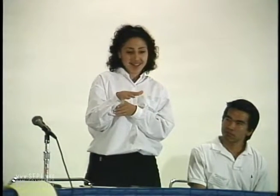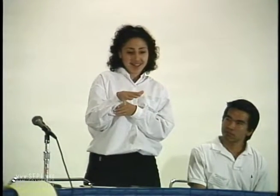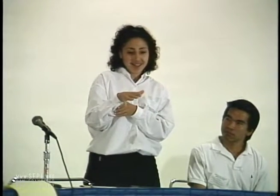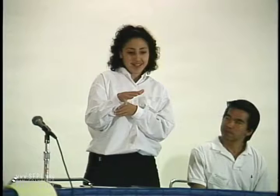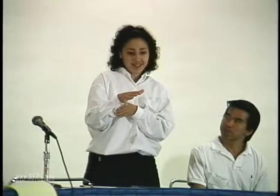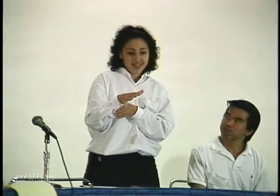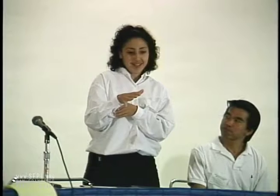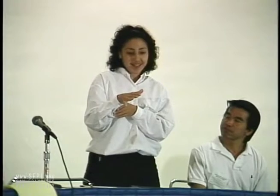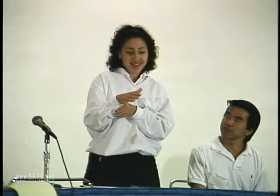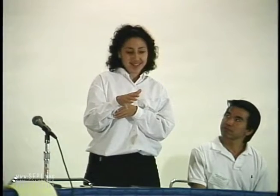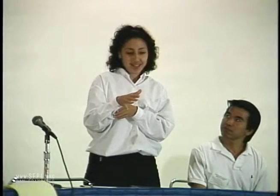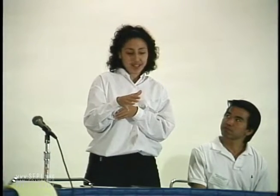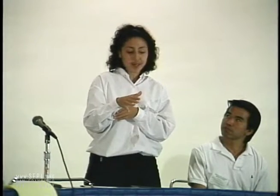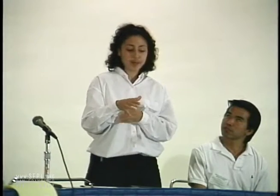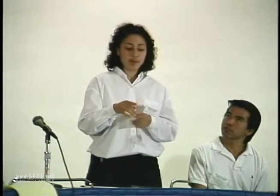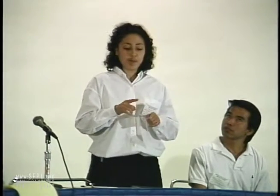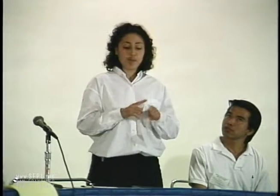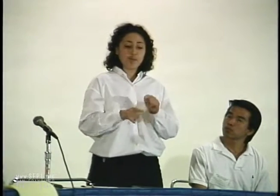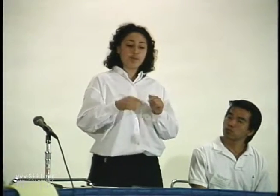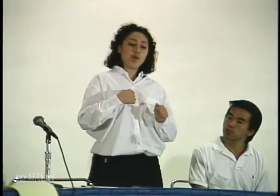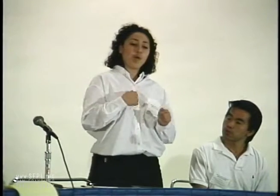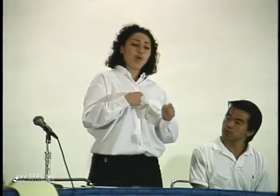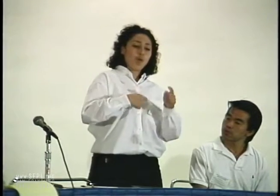And my reading and writing in Spanish isn't so great, but